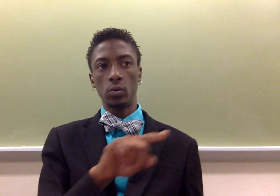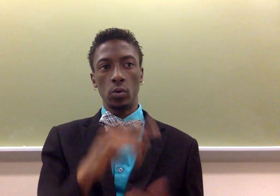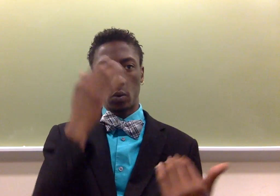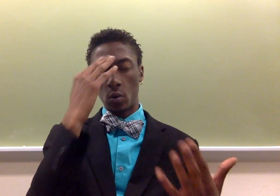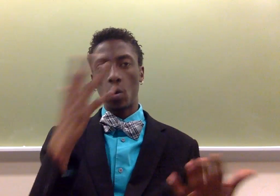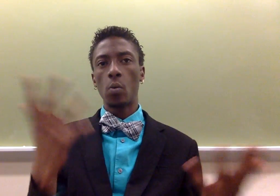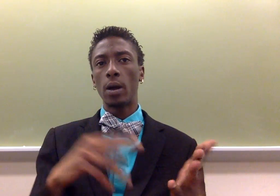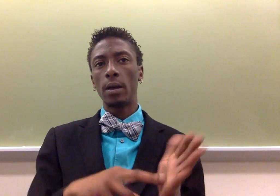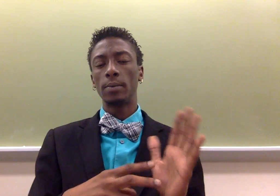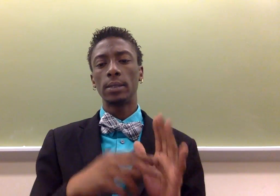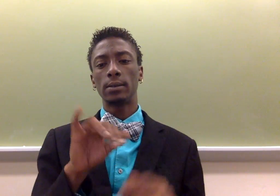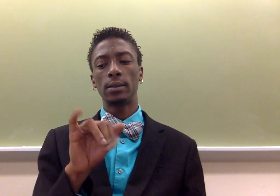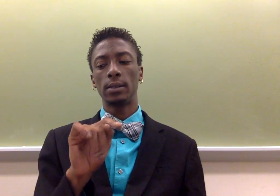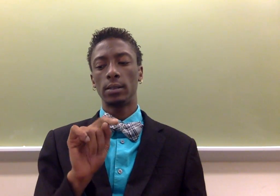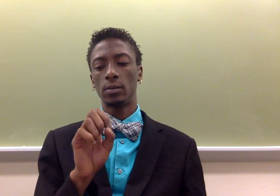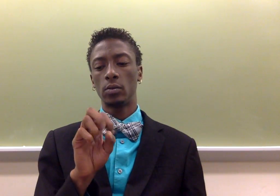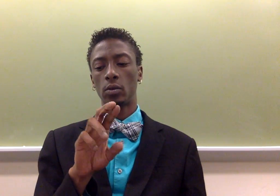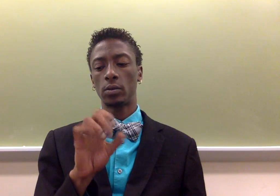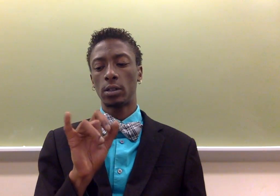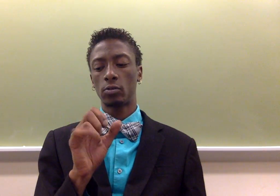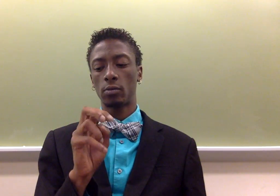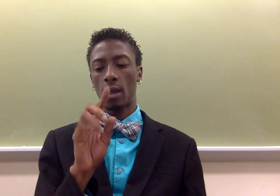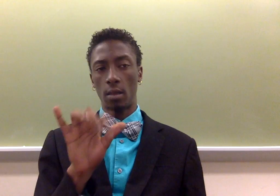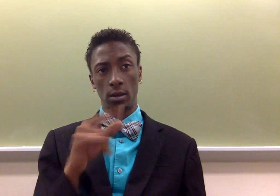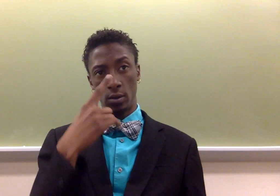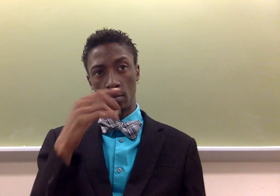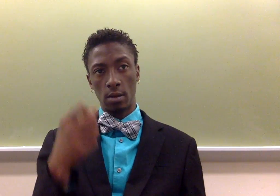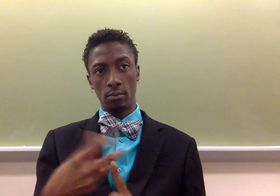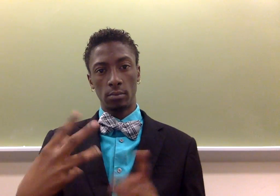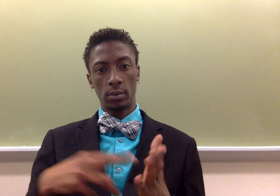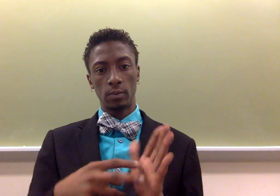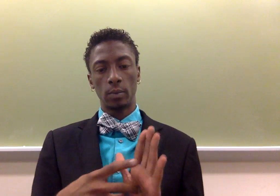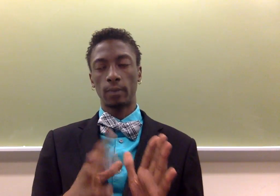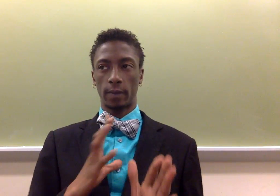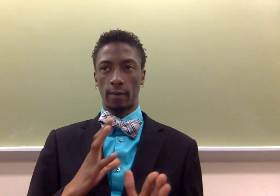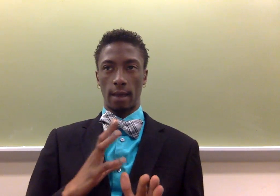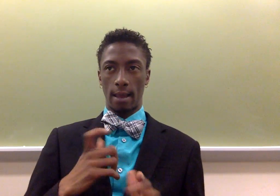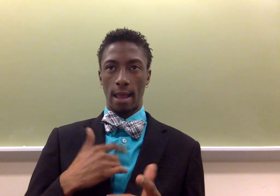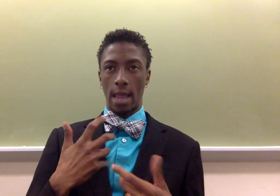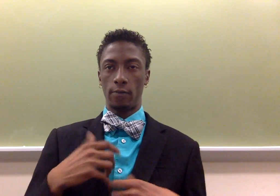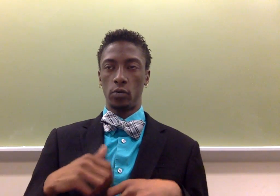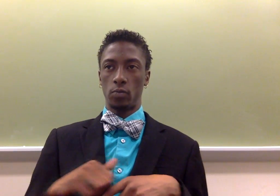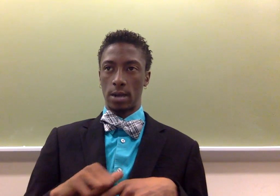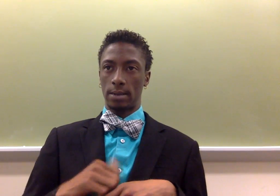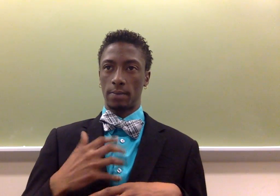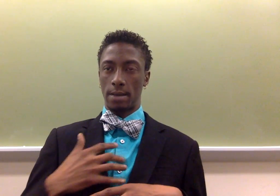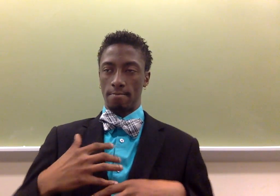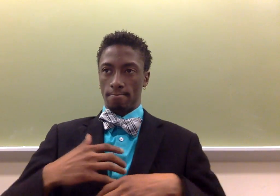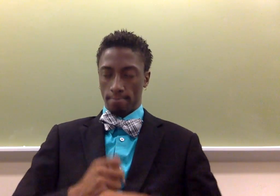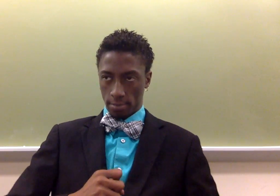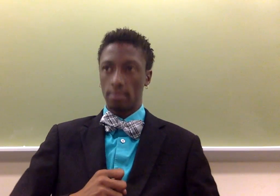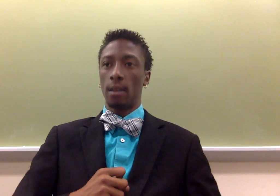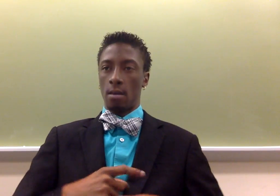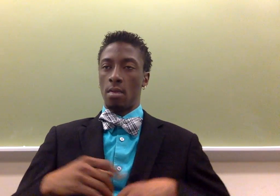Can you define that for us? Well, I have to practice my elevator version of it, but intersectionality is basically the idea